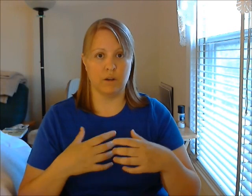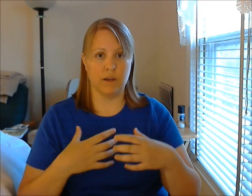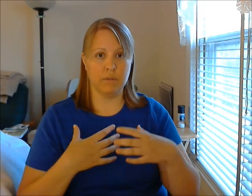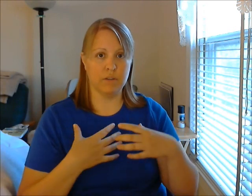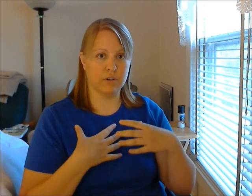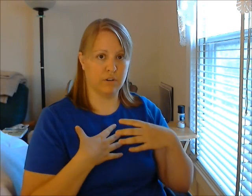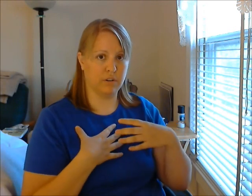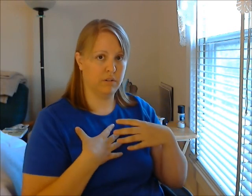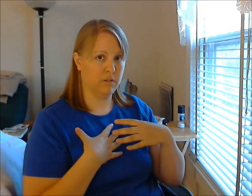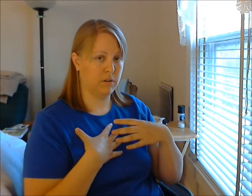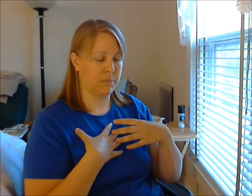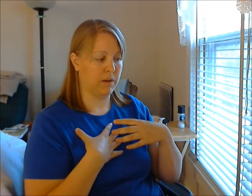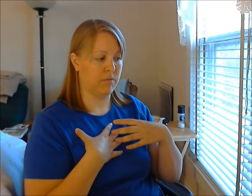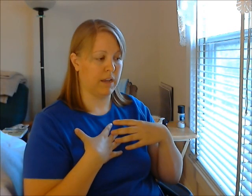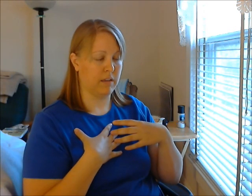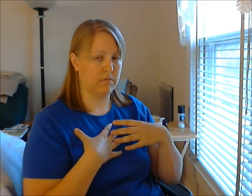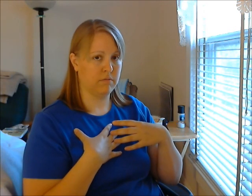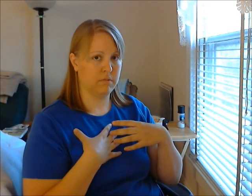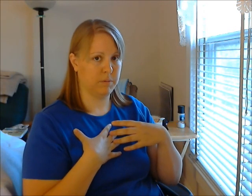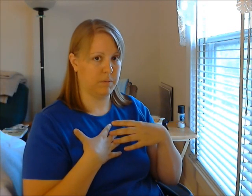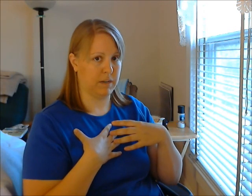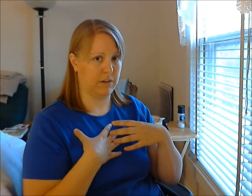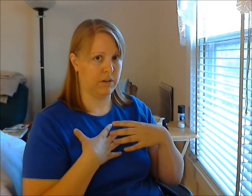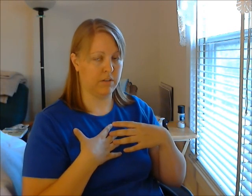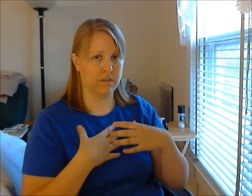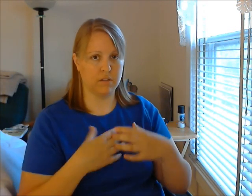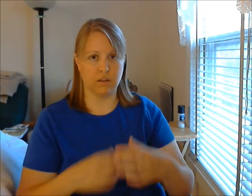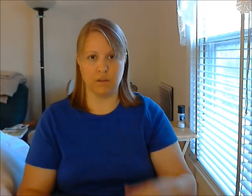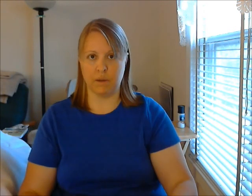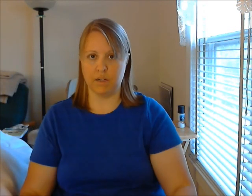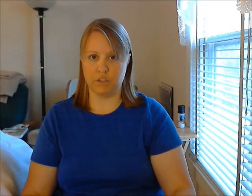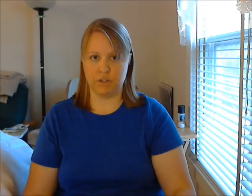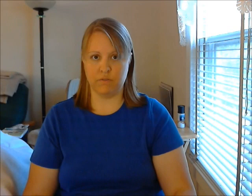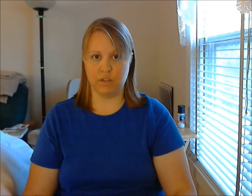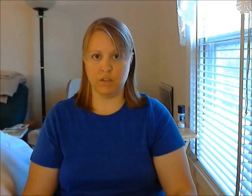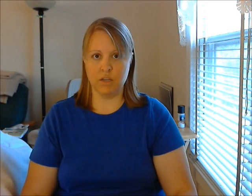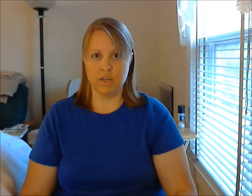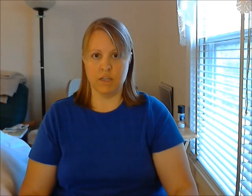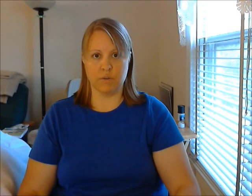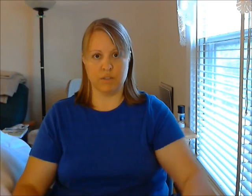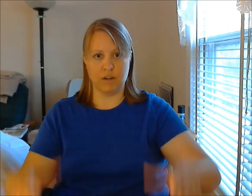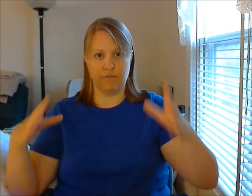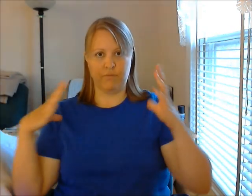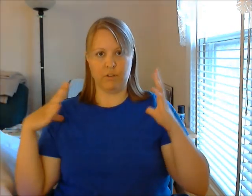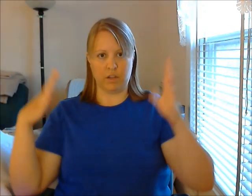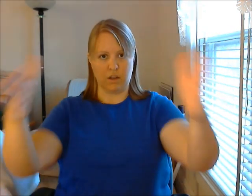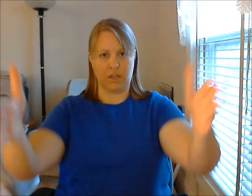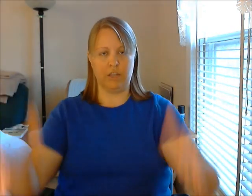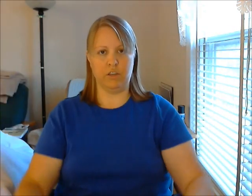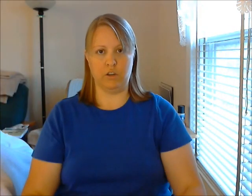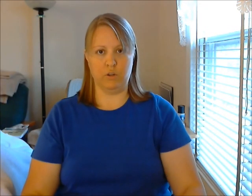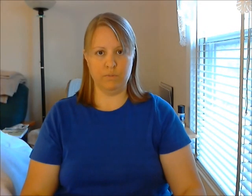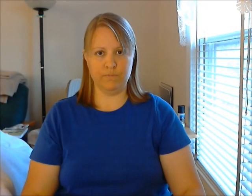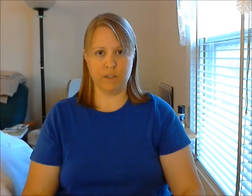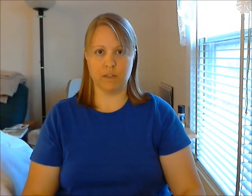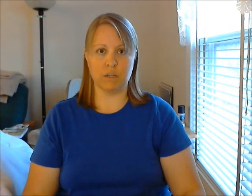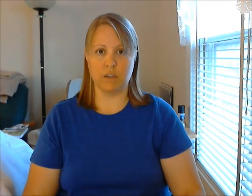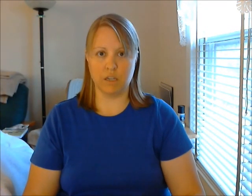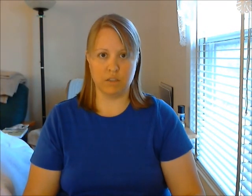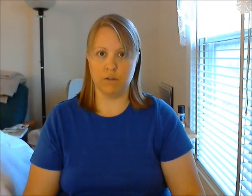I'm going to turn to my right to be my narrator. This is called a body shift. So instead of full on talking to you, because I'm not talking to you, I'm